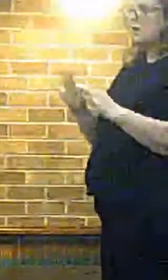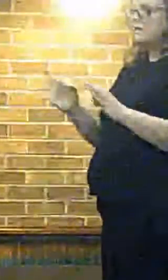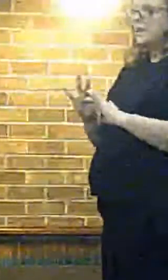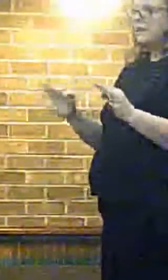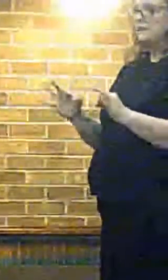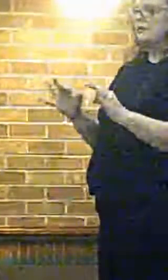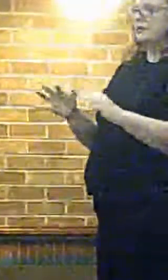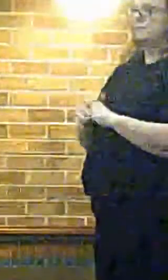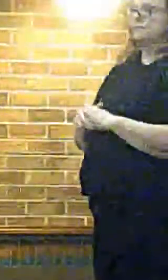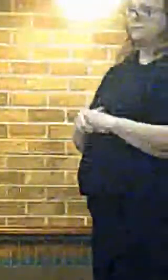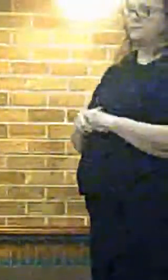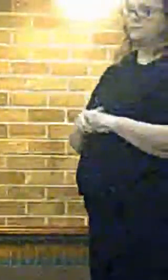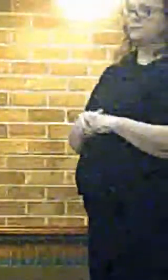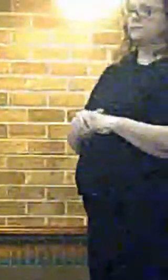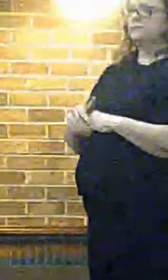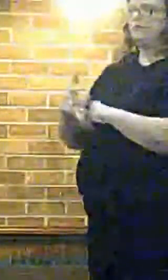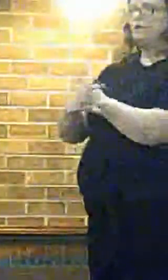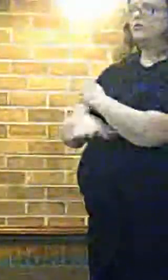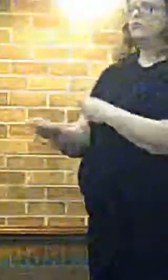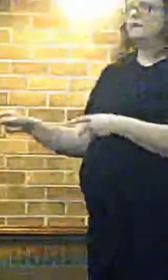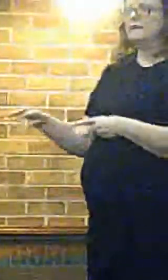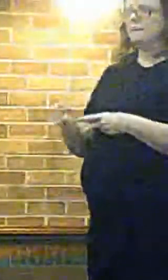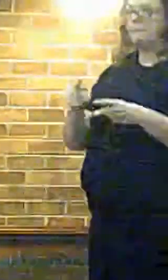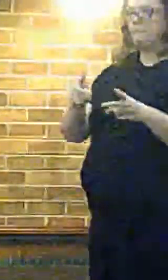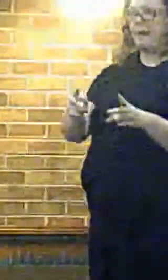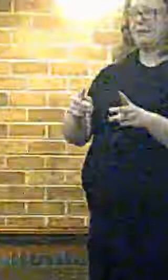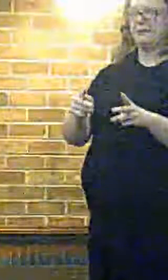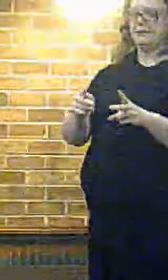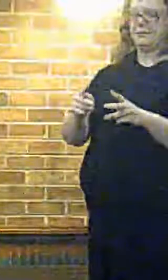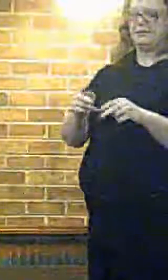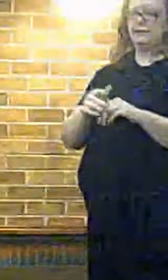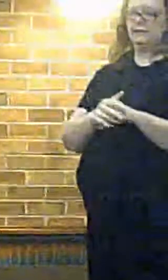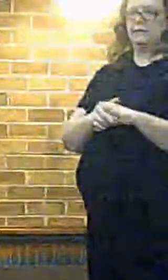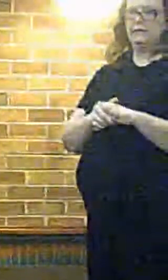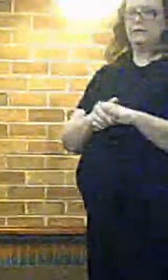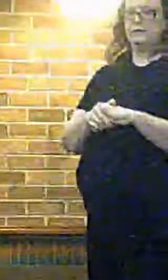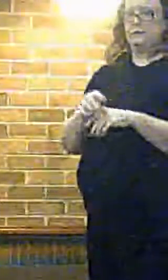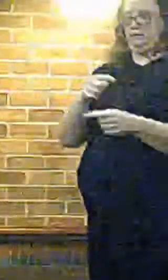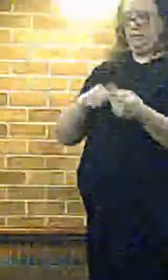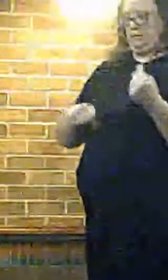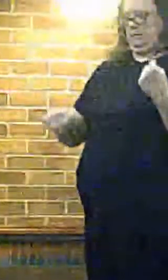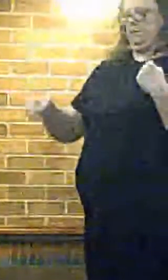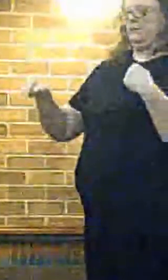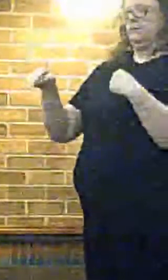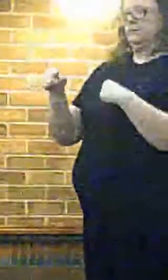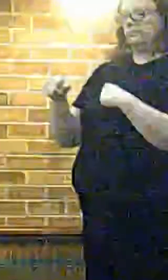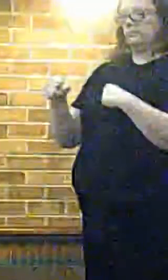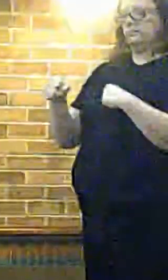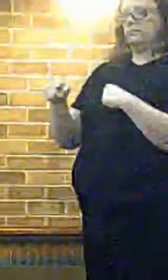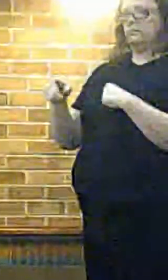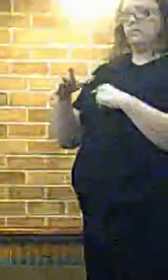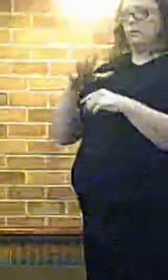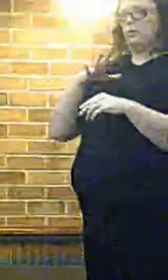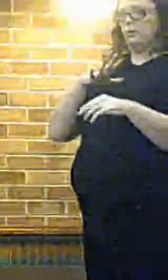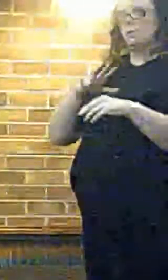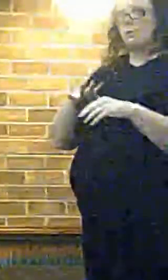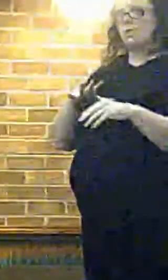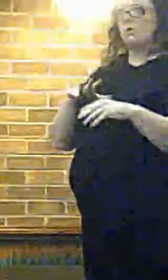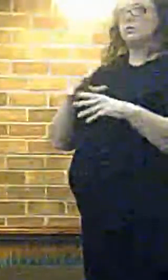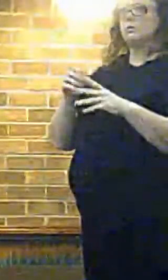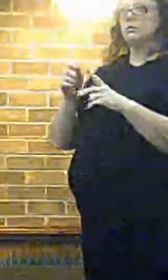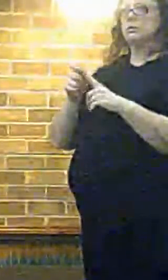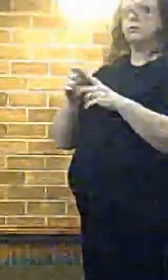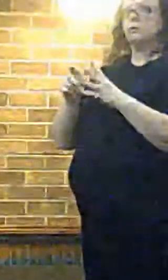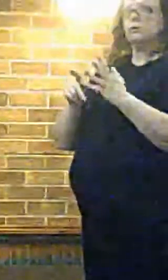that isn't within the green belt, is the point that we'd be making. We would take a site on Pump Lane ahead